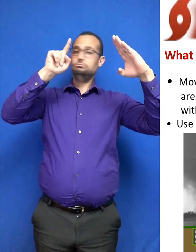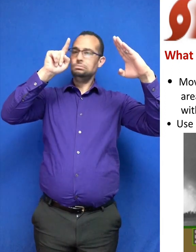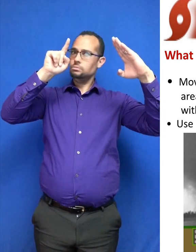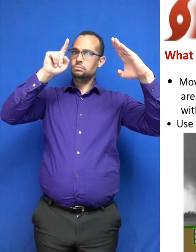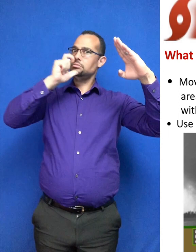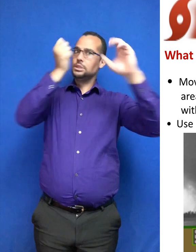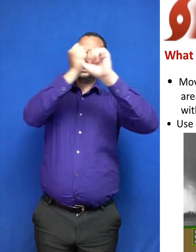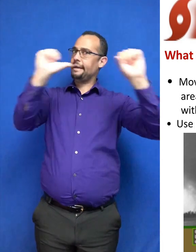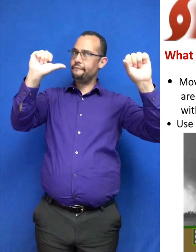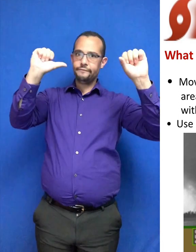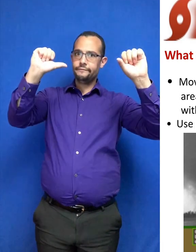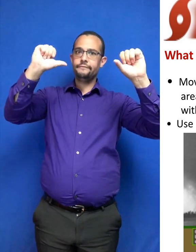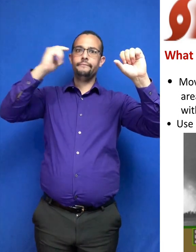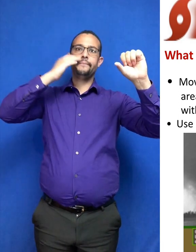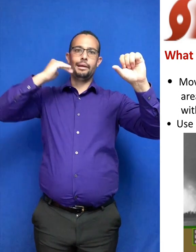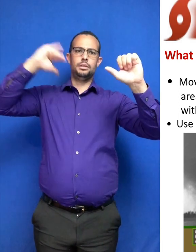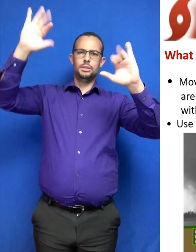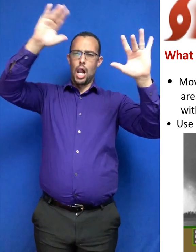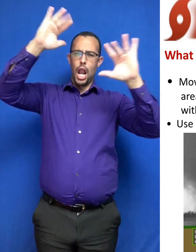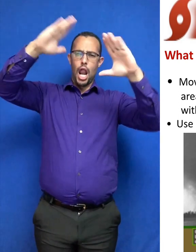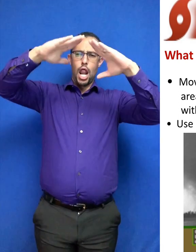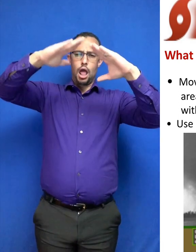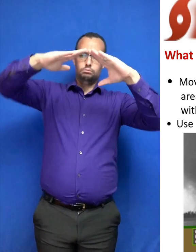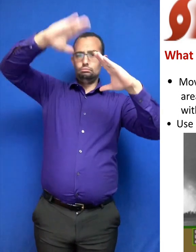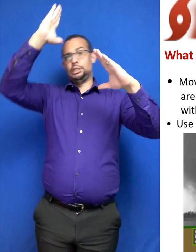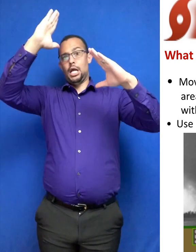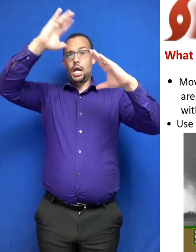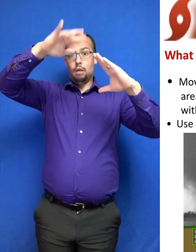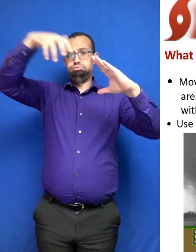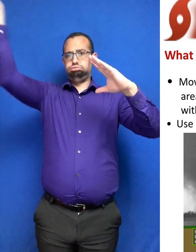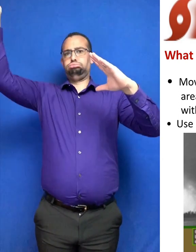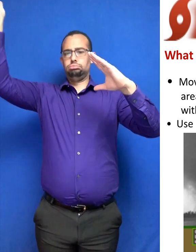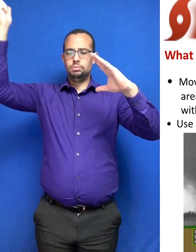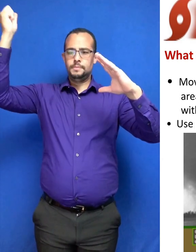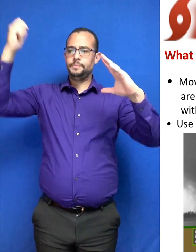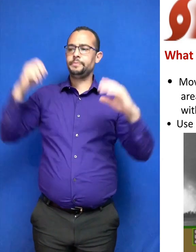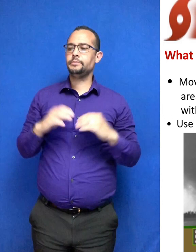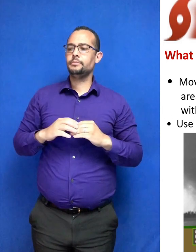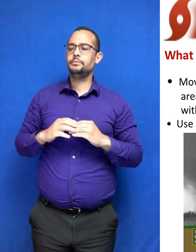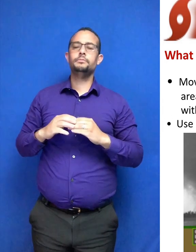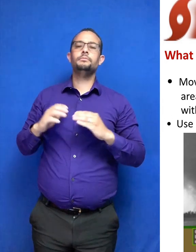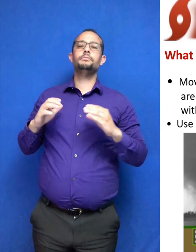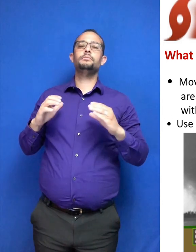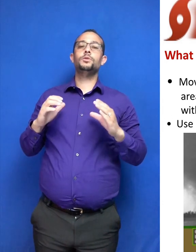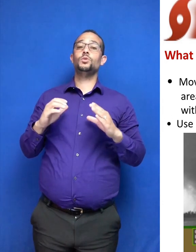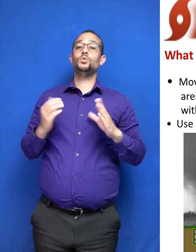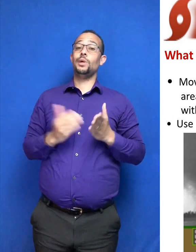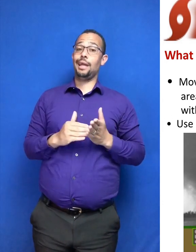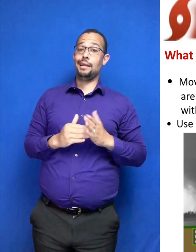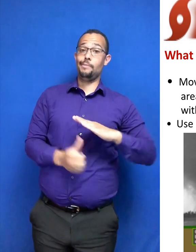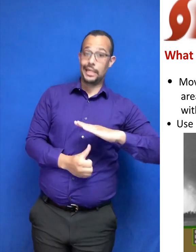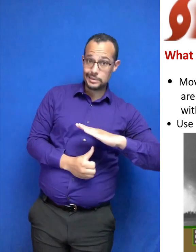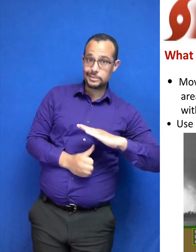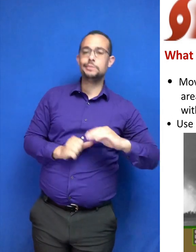exposed. If you do not have a basement, you want an interior room. No windows.